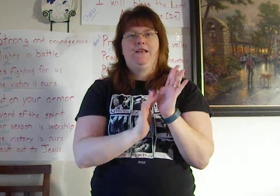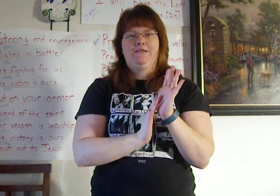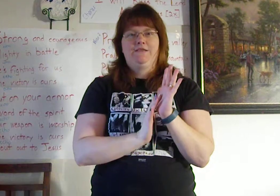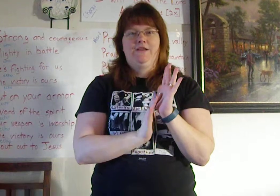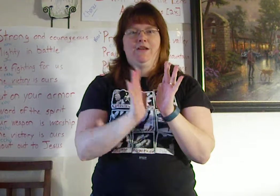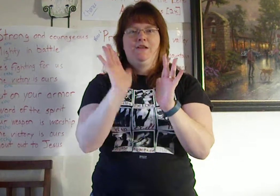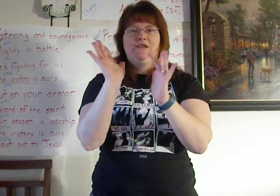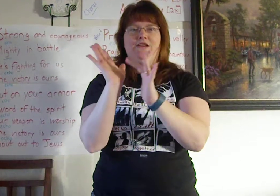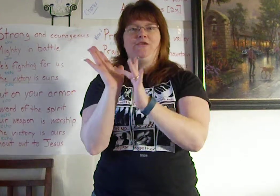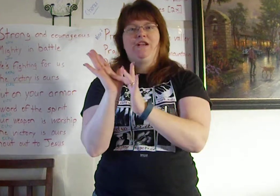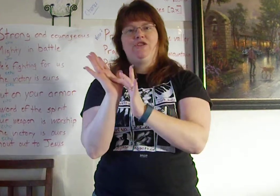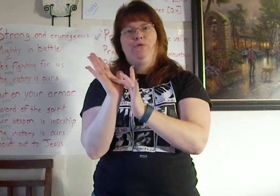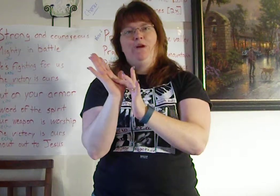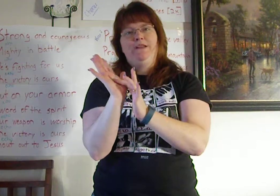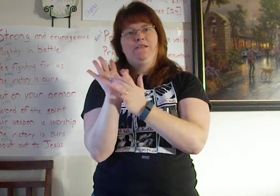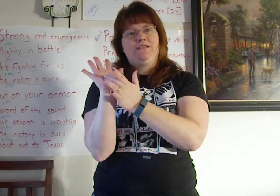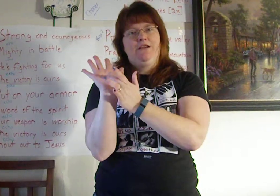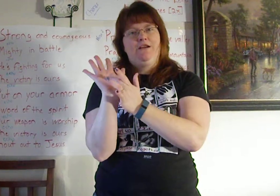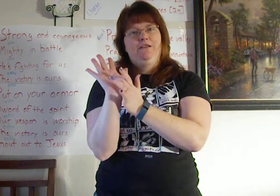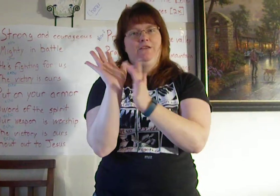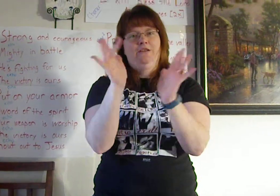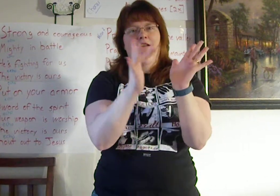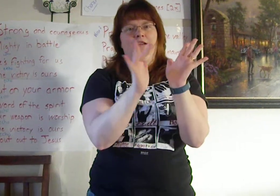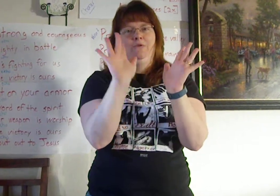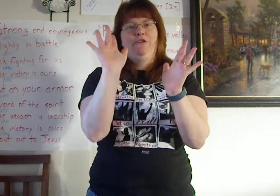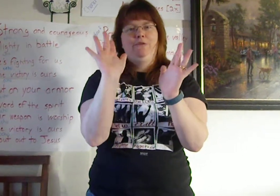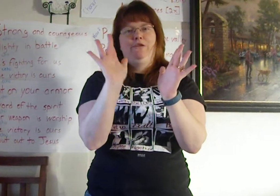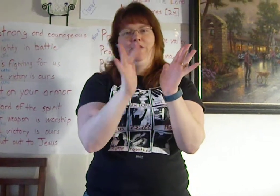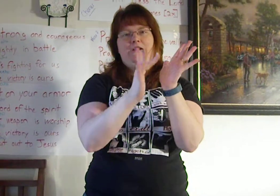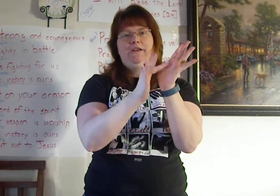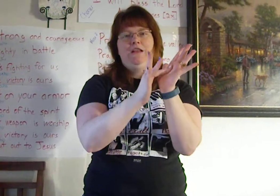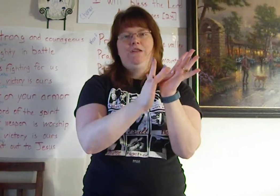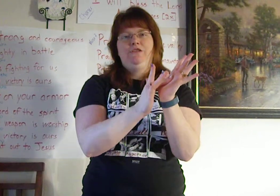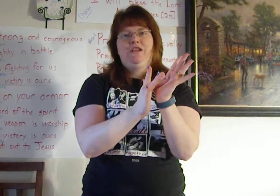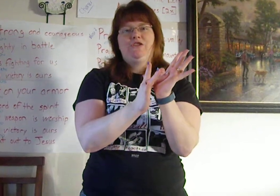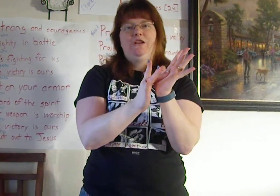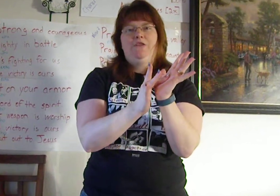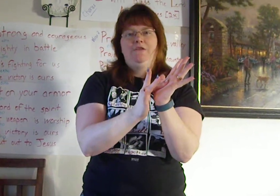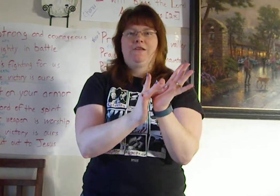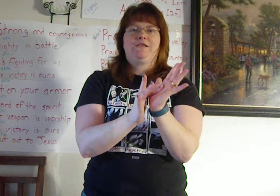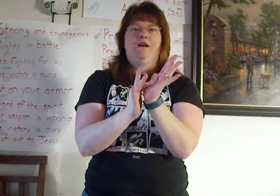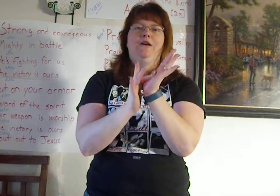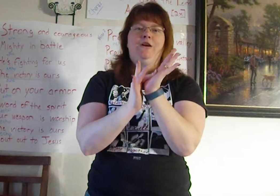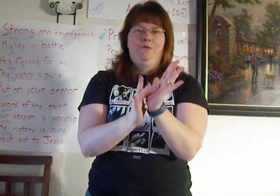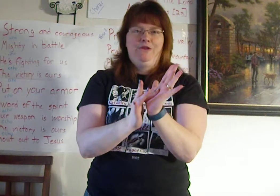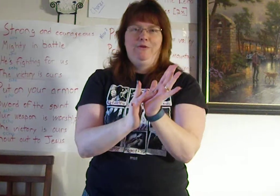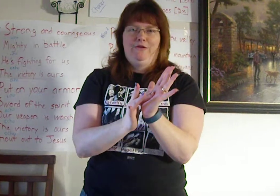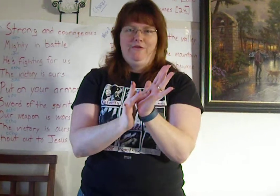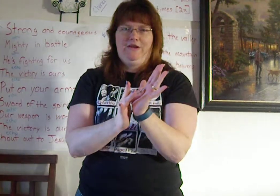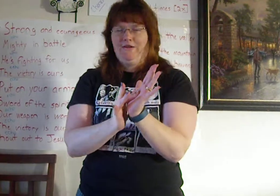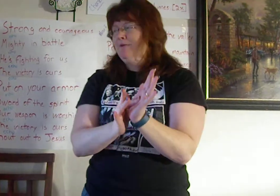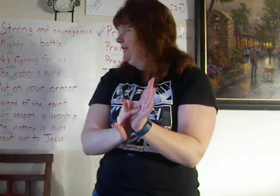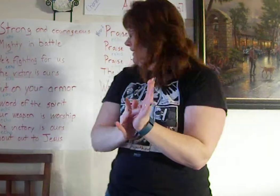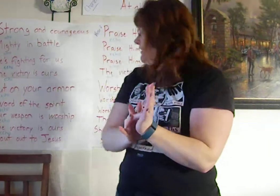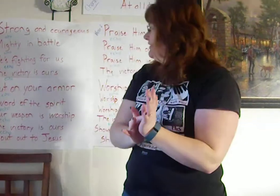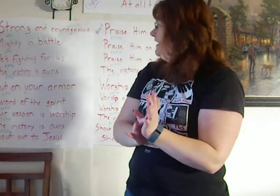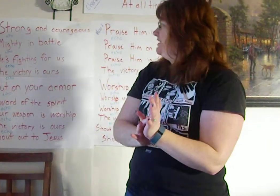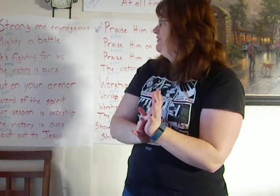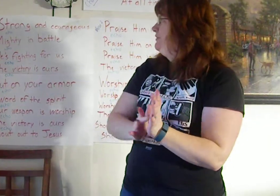hands. So you touch the one nail scar with the middle finger, and then you touch the other nail scar with the middle finger. So let's do